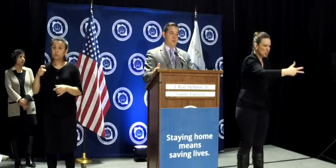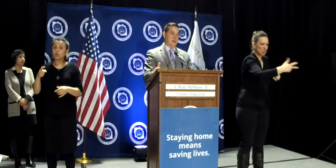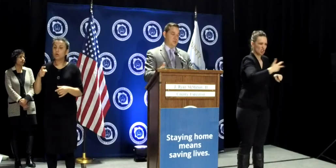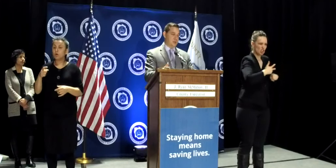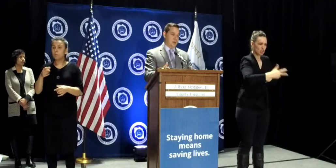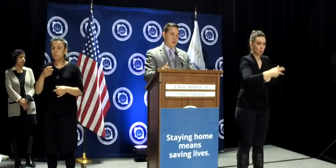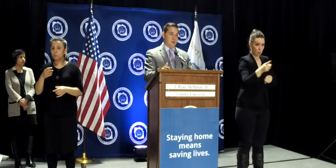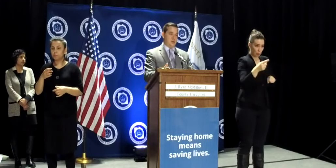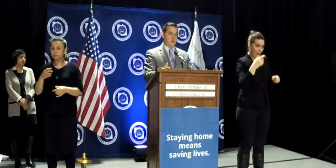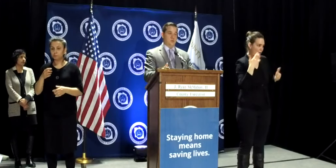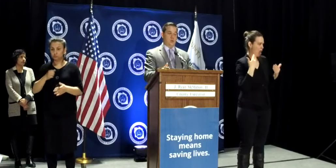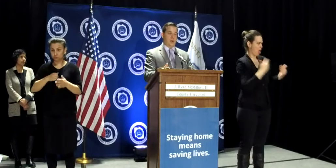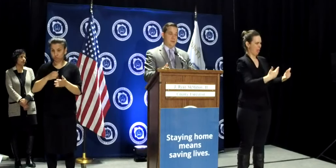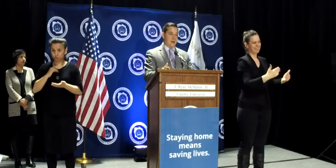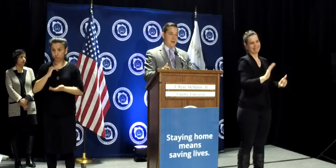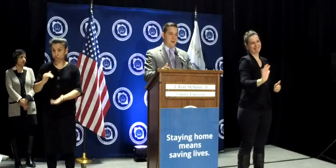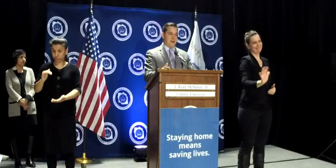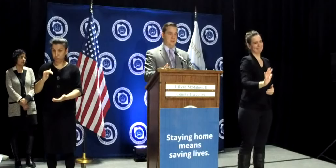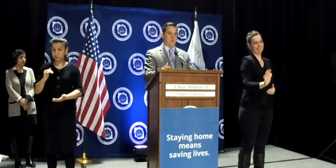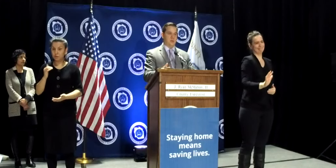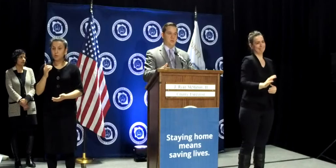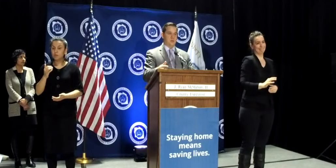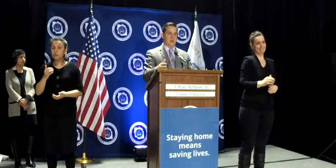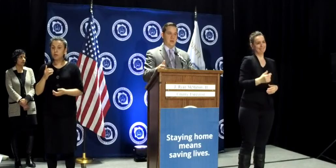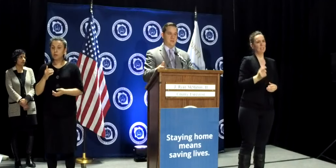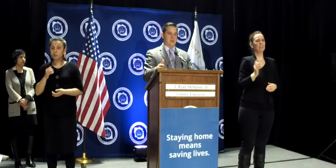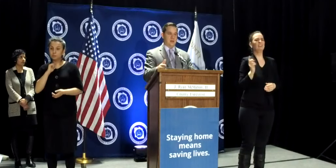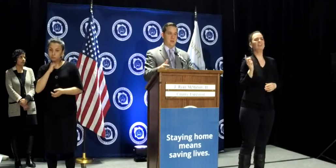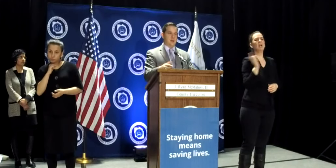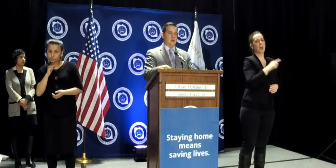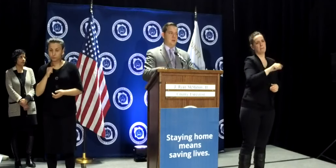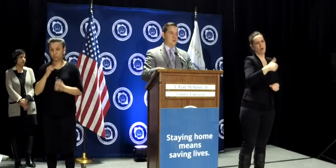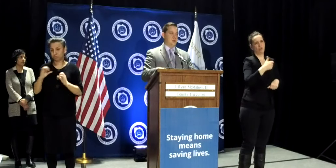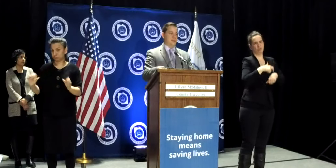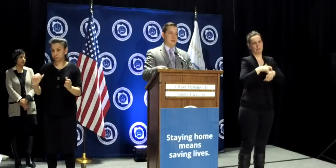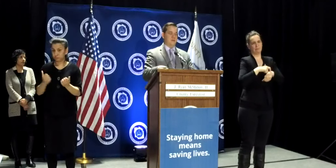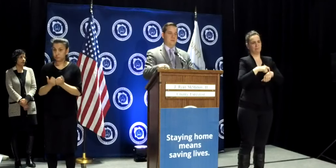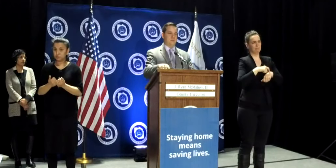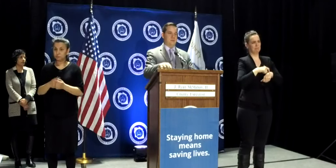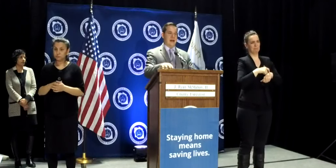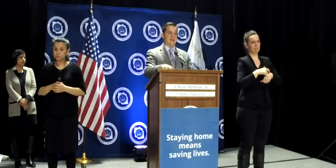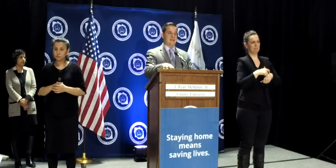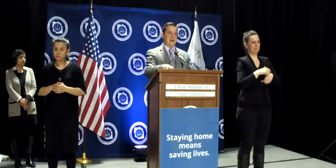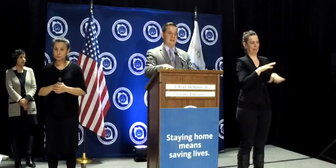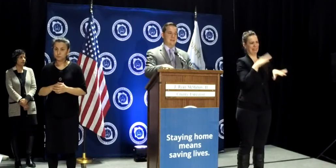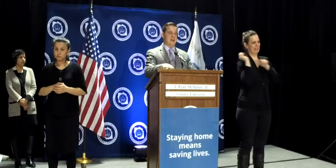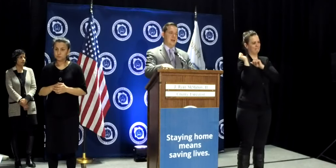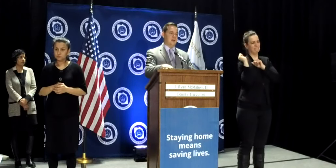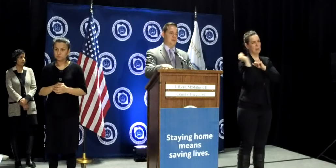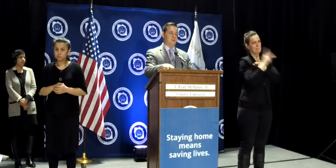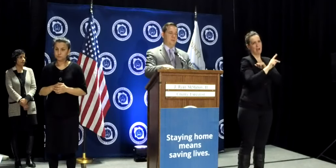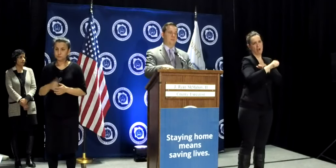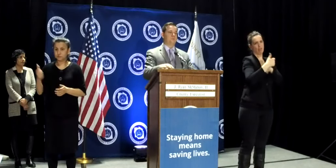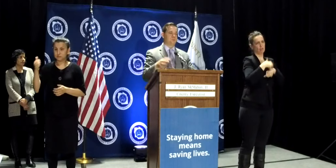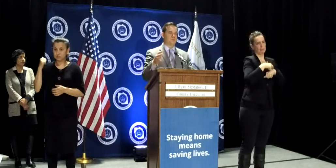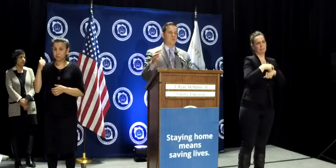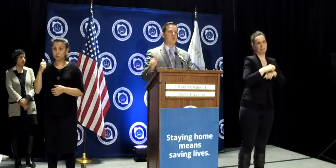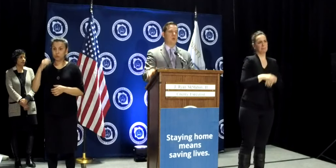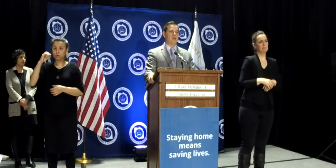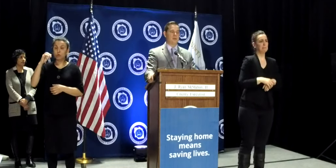She told me yesterday was a great day. I think the weather was okay yesterday. It was a great day from not as dense and